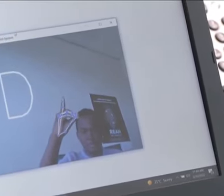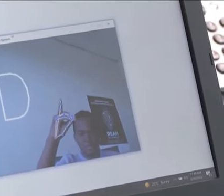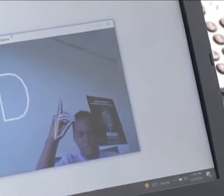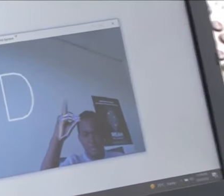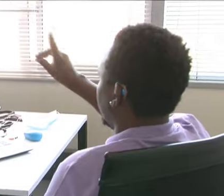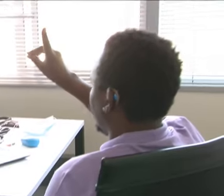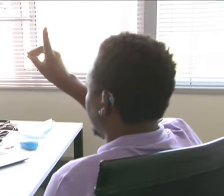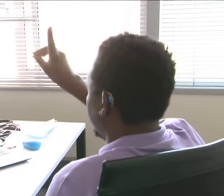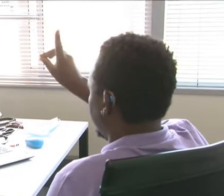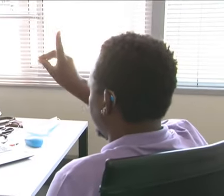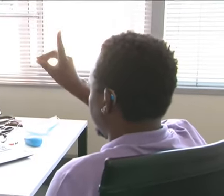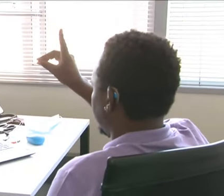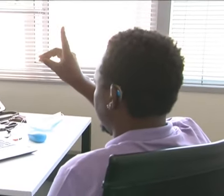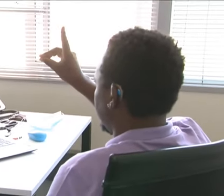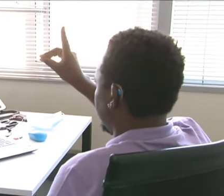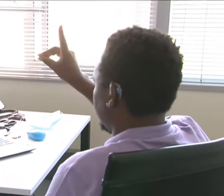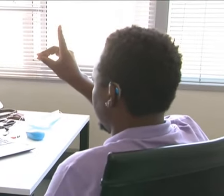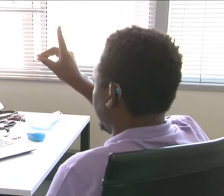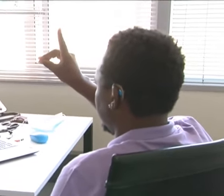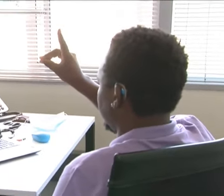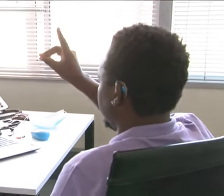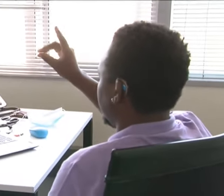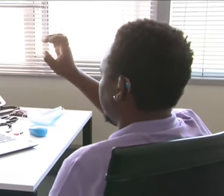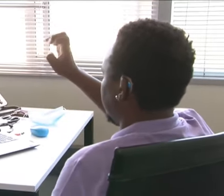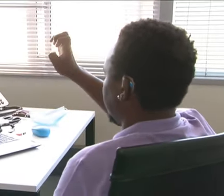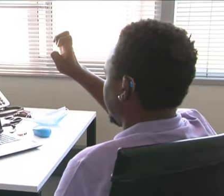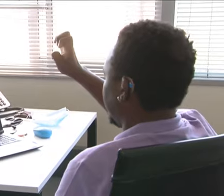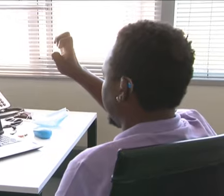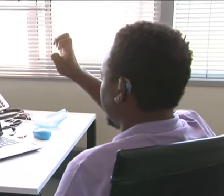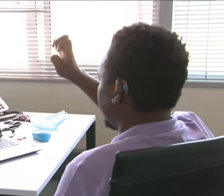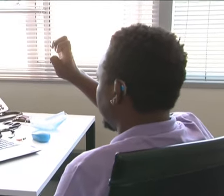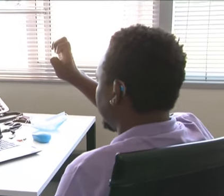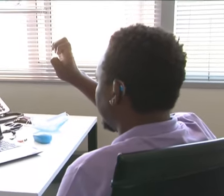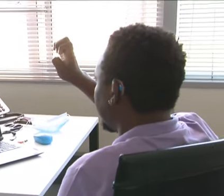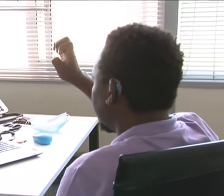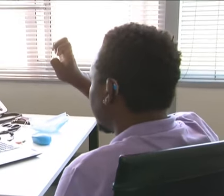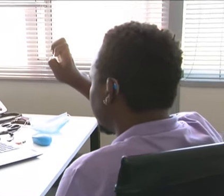initiative is an affirmation of the country's commitment to increasing accessibility.